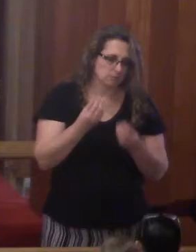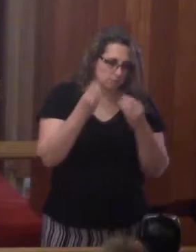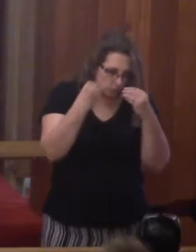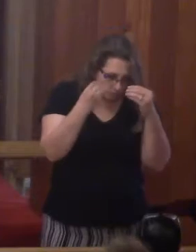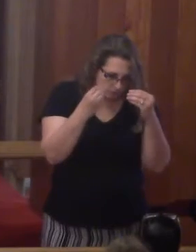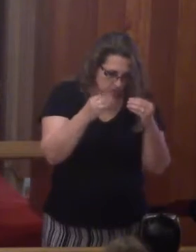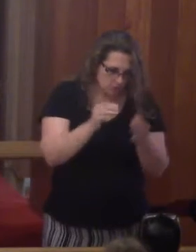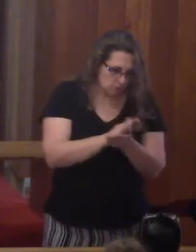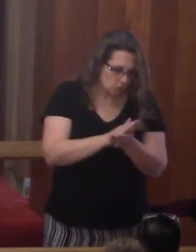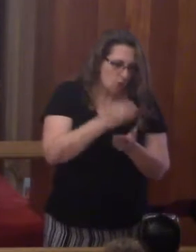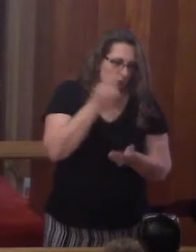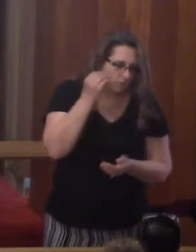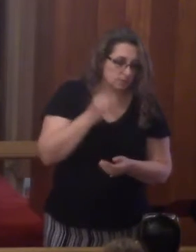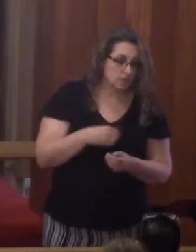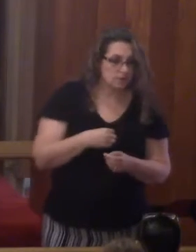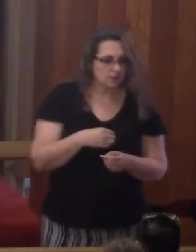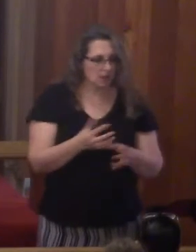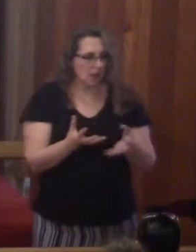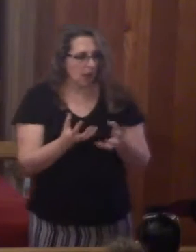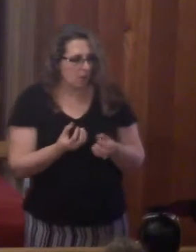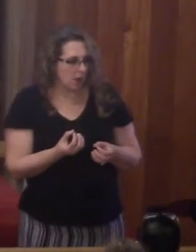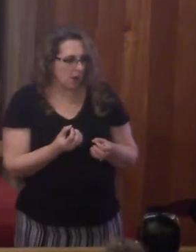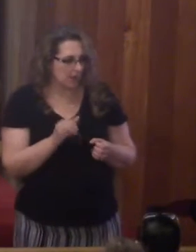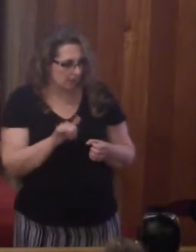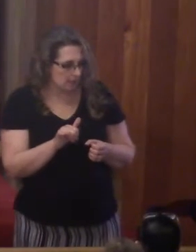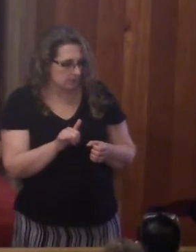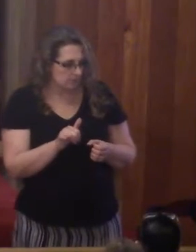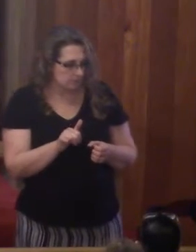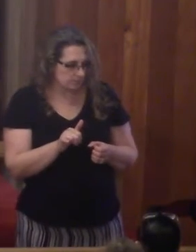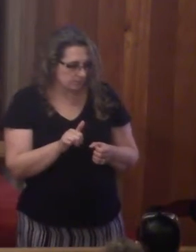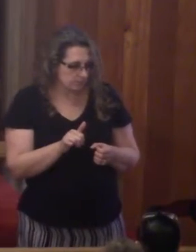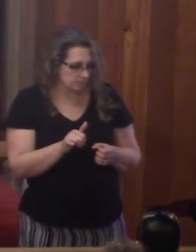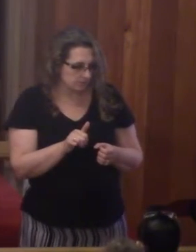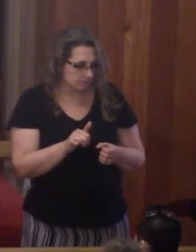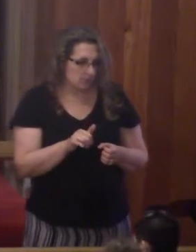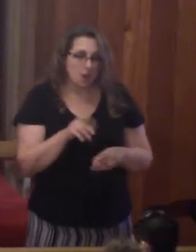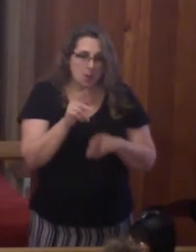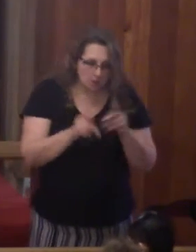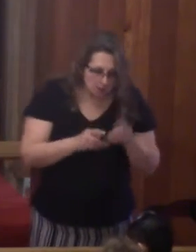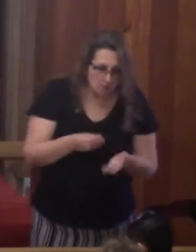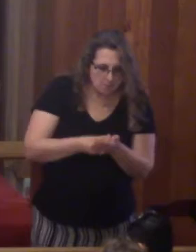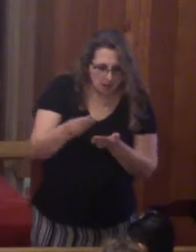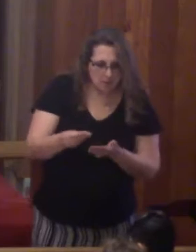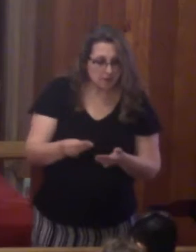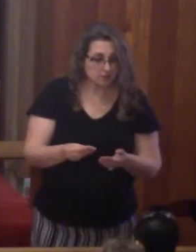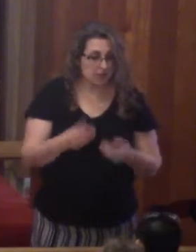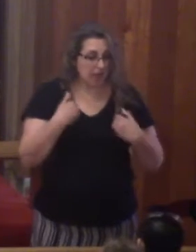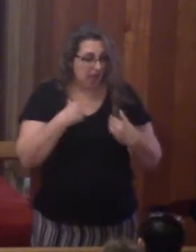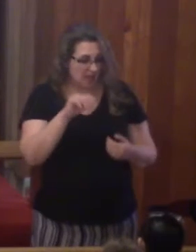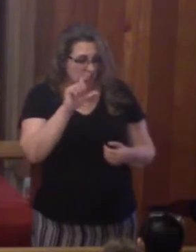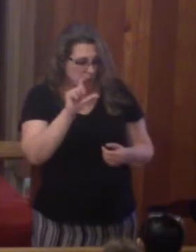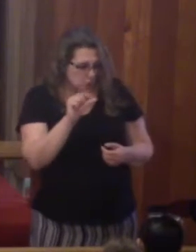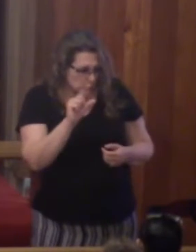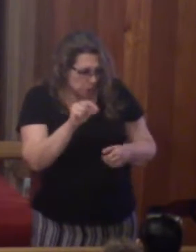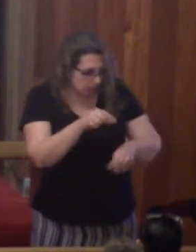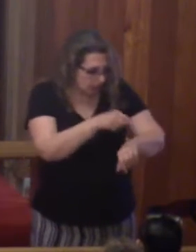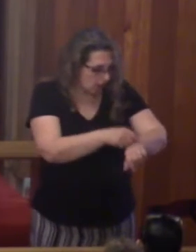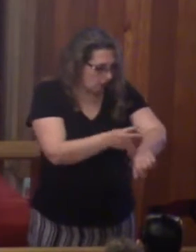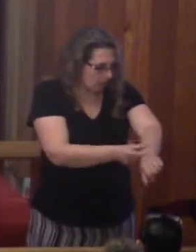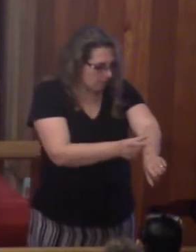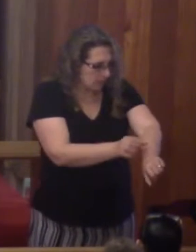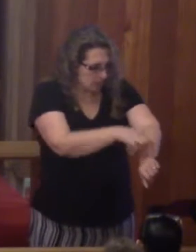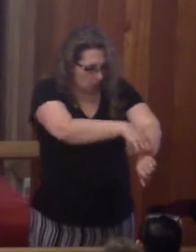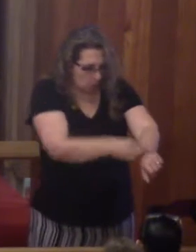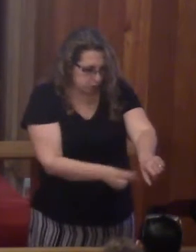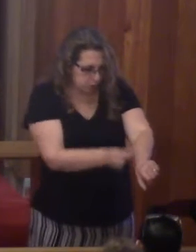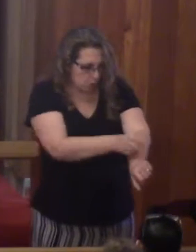I got that, but then as I got the one, I wanted more because that was the other trend. You kept buying more. So eventually I had 20 of them. I had 18 on one arm and 2 on the